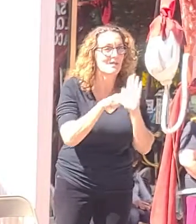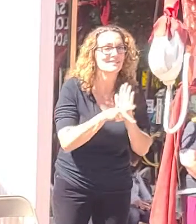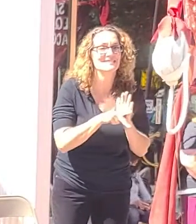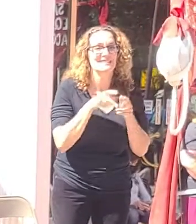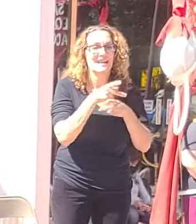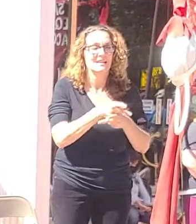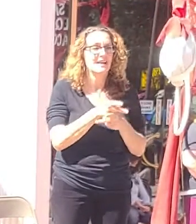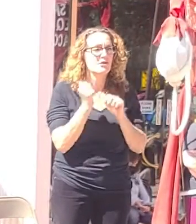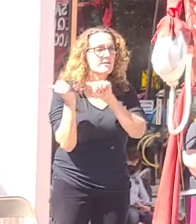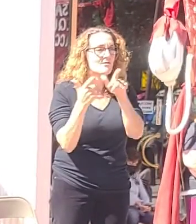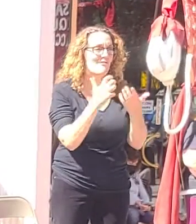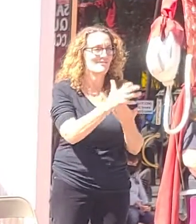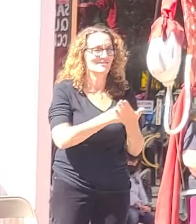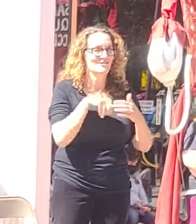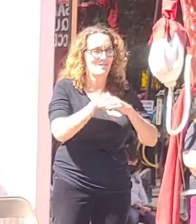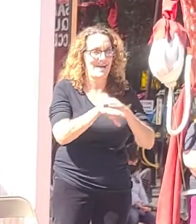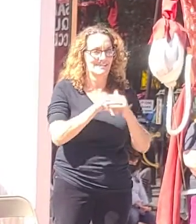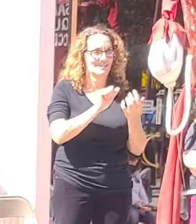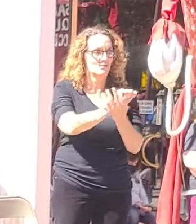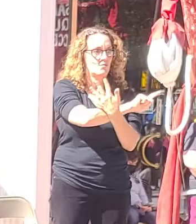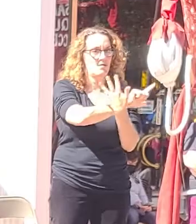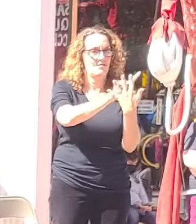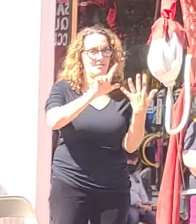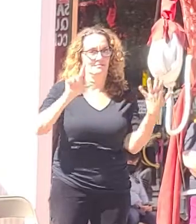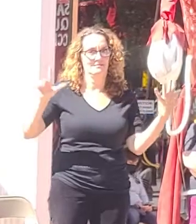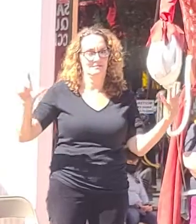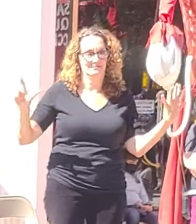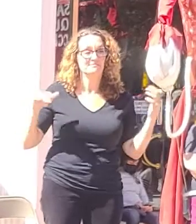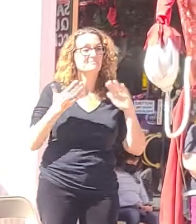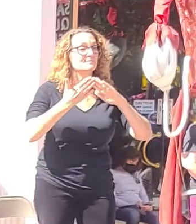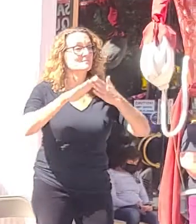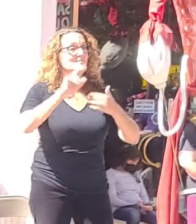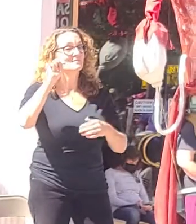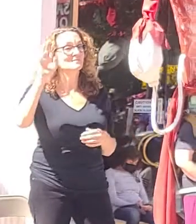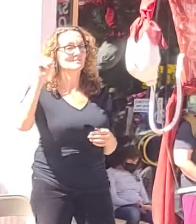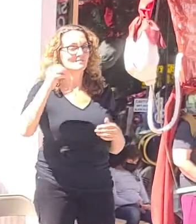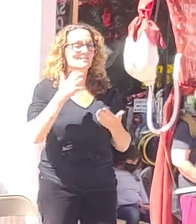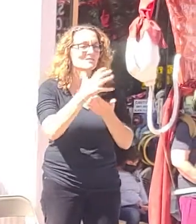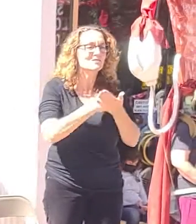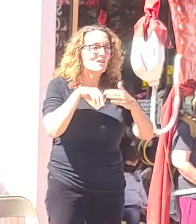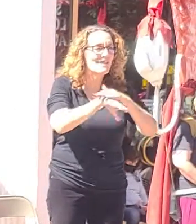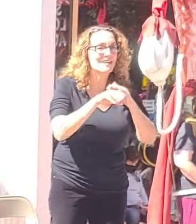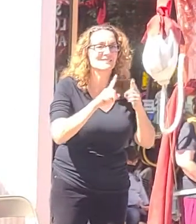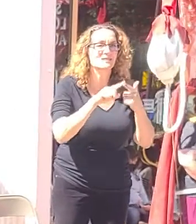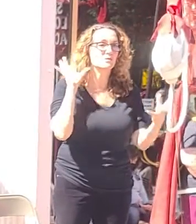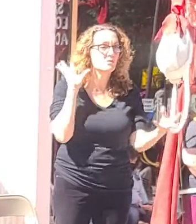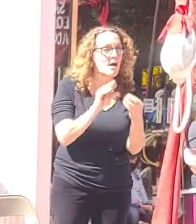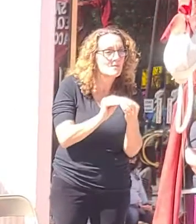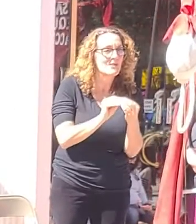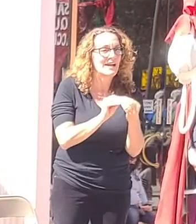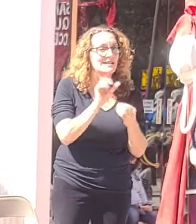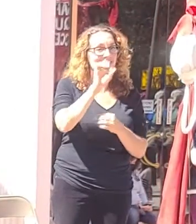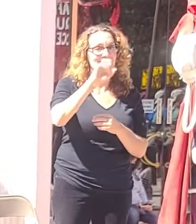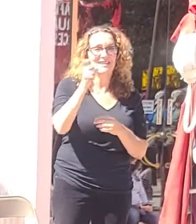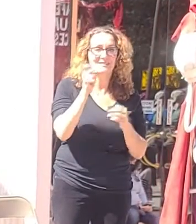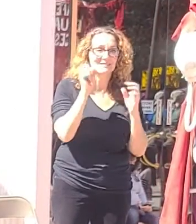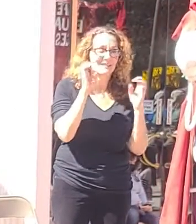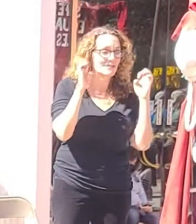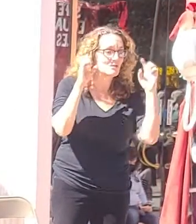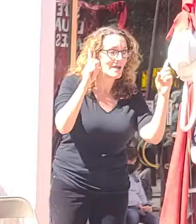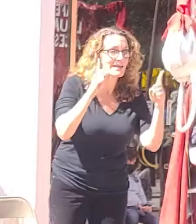deserve access. In communities, our communities in New Mexico deserve access to comprehensive sex